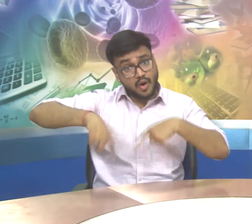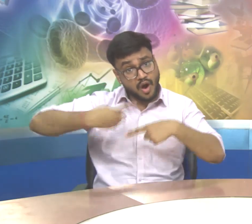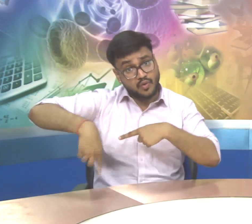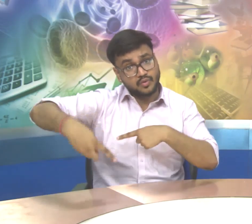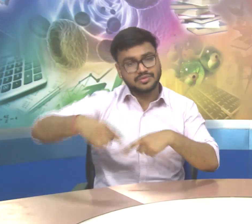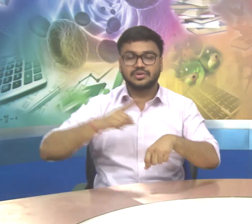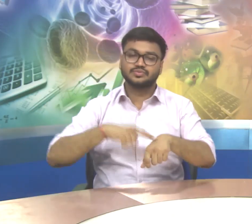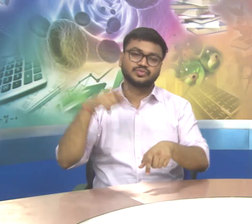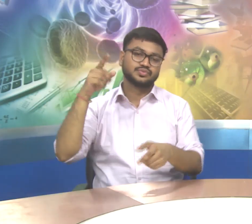unnecessarily